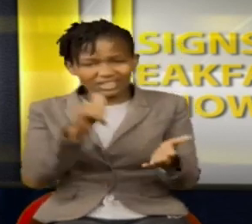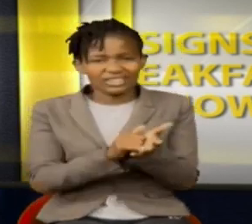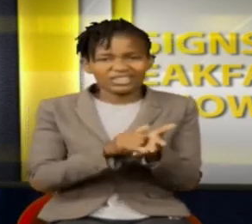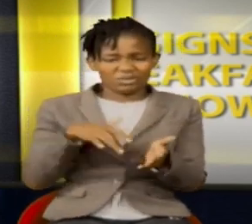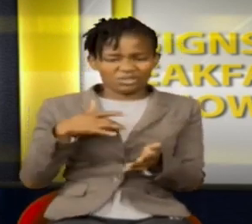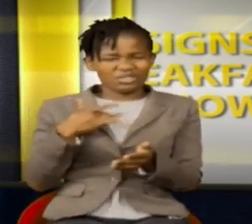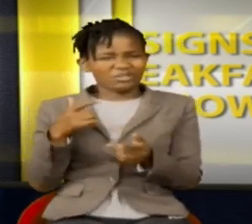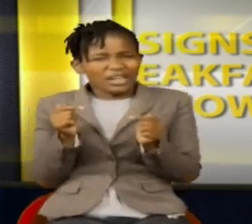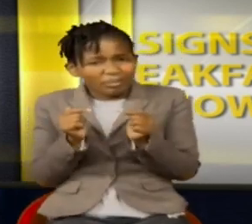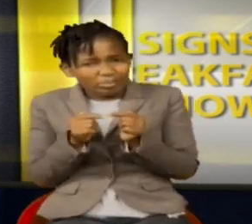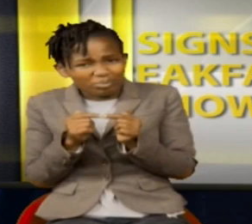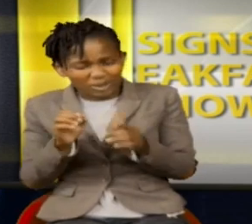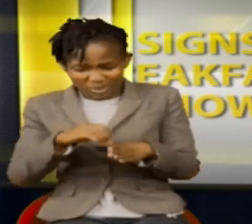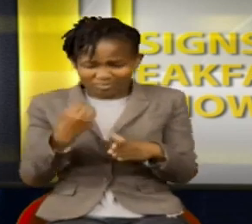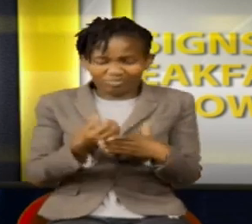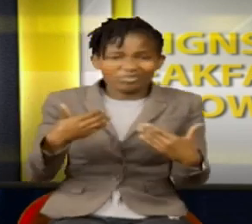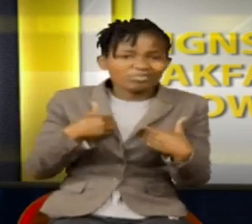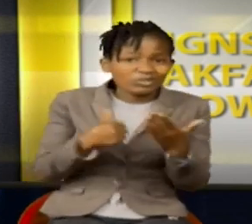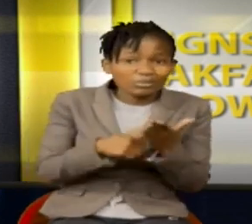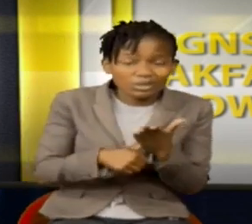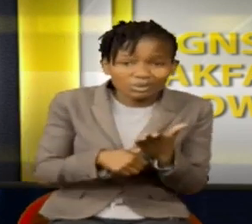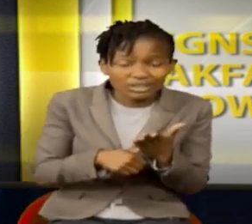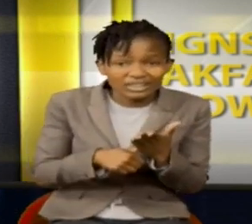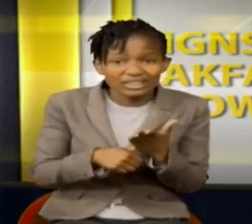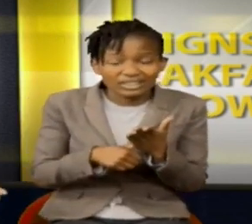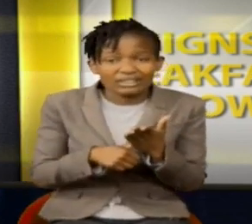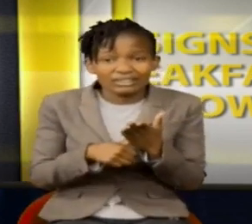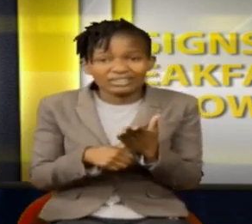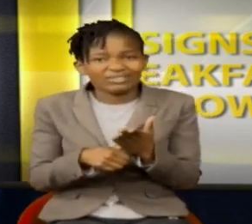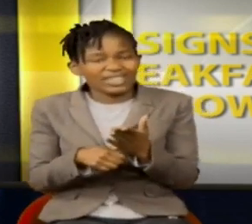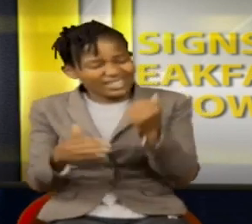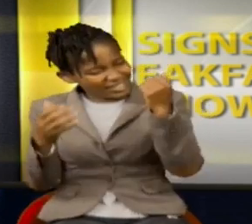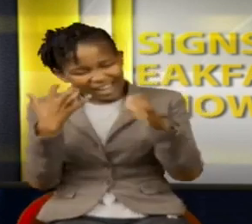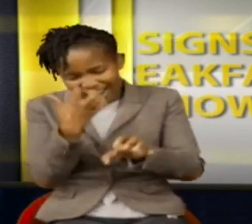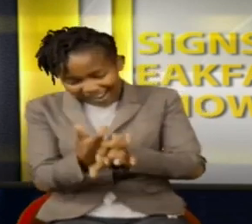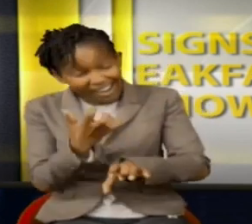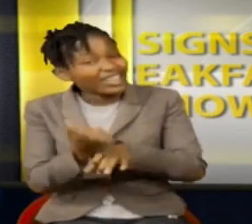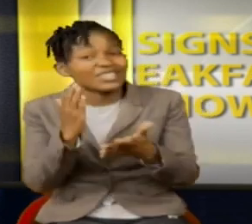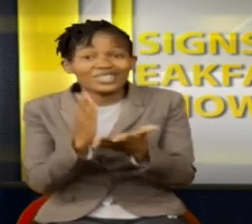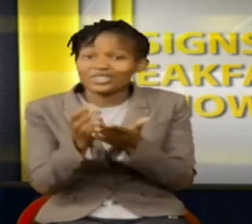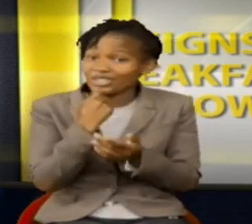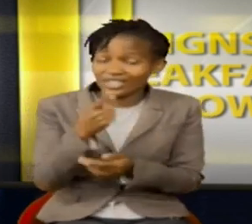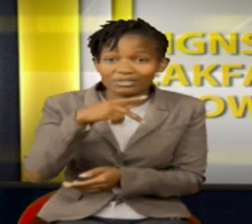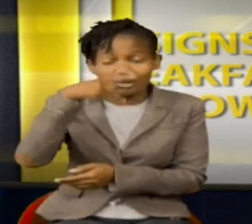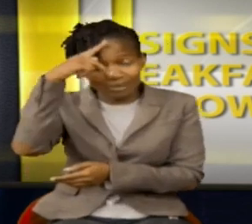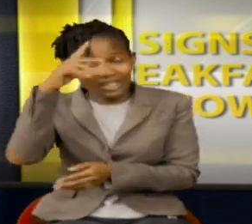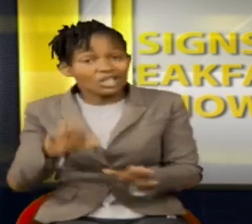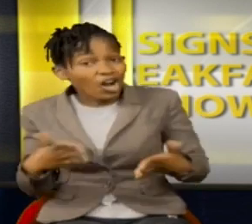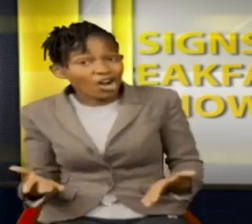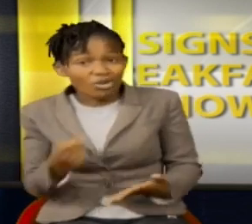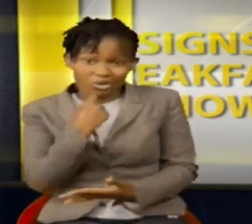chungu ama kuna venye na linga pale na tuwa paspa. Ni mama, utanzaje? Utanzaje, bana. What do you tell your mom or your